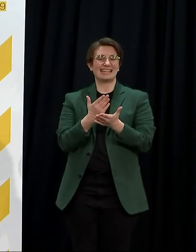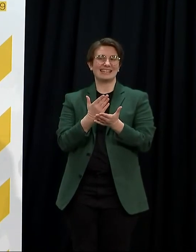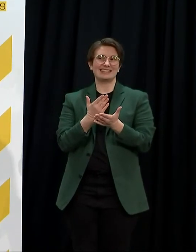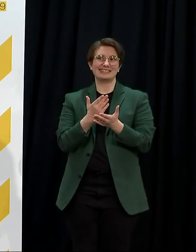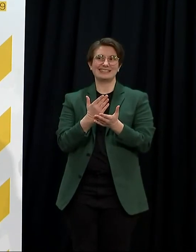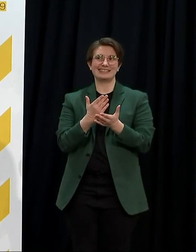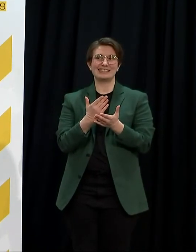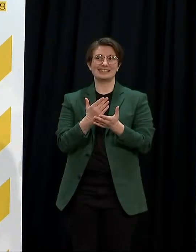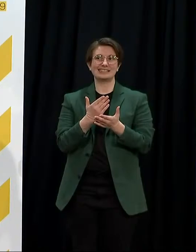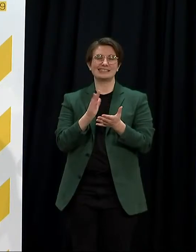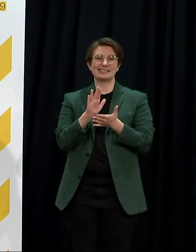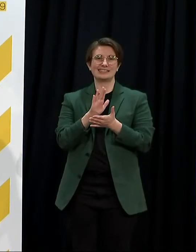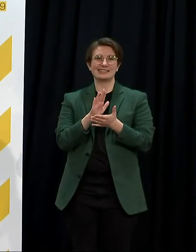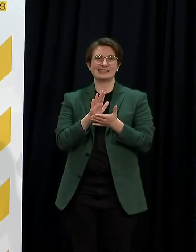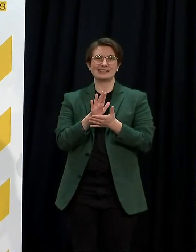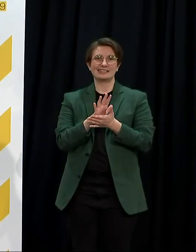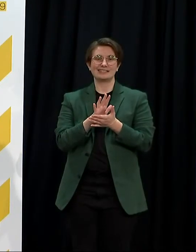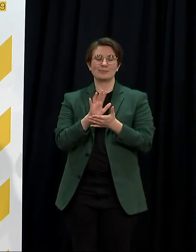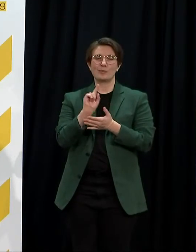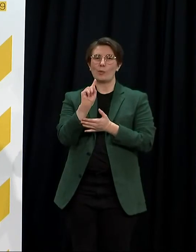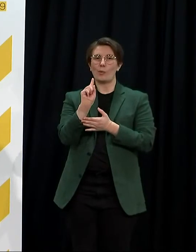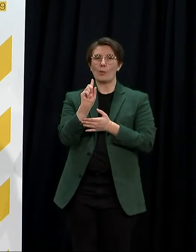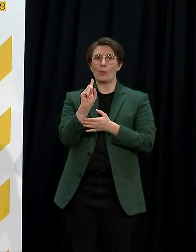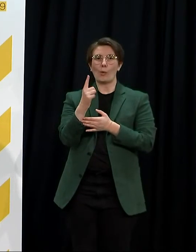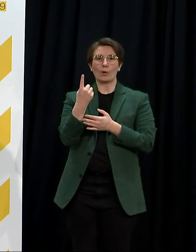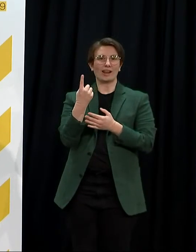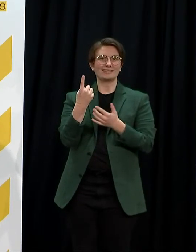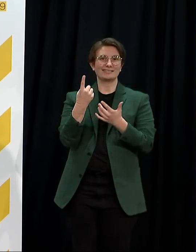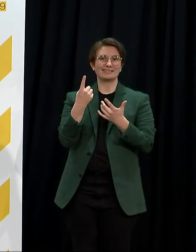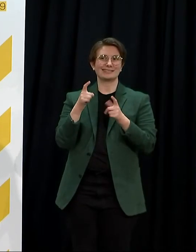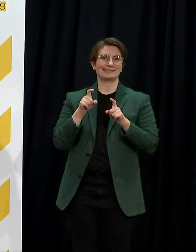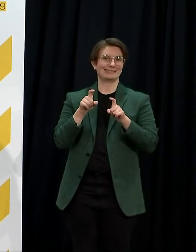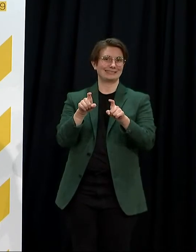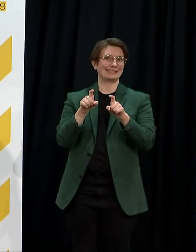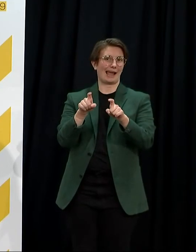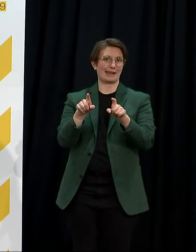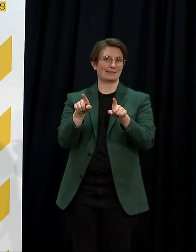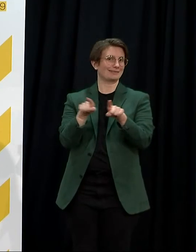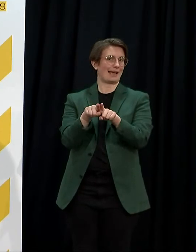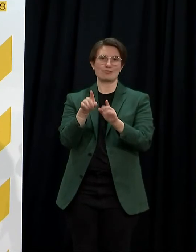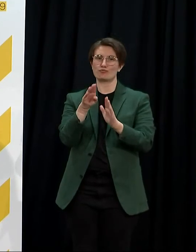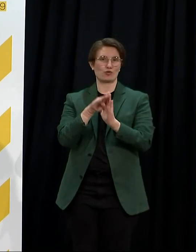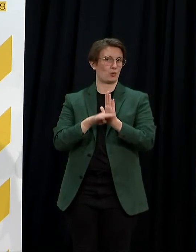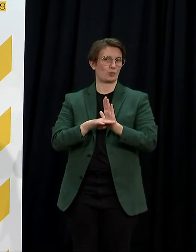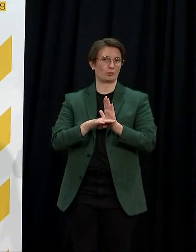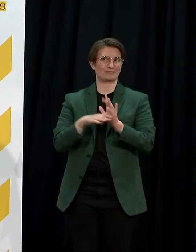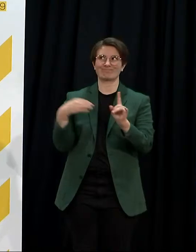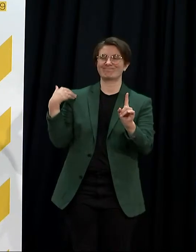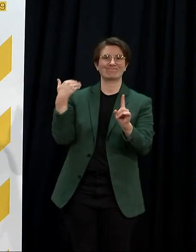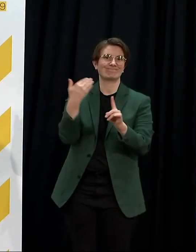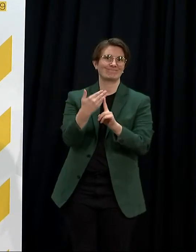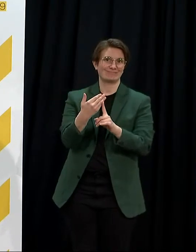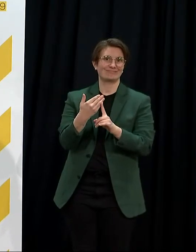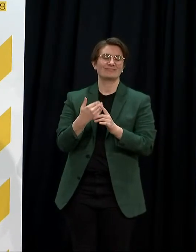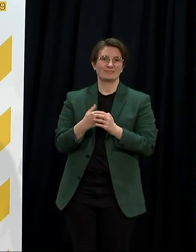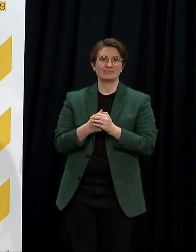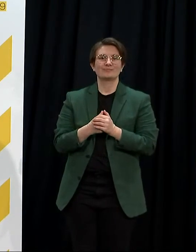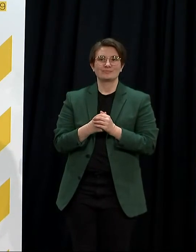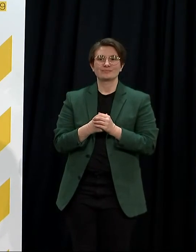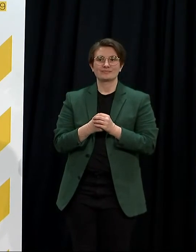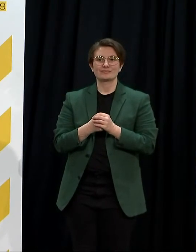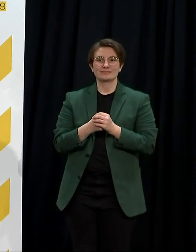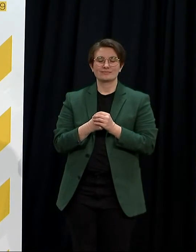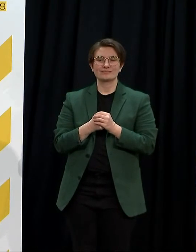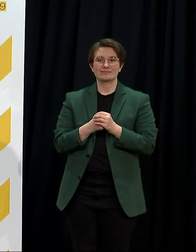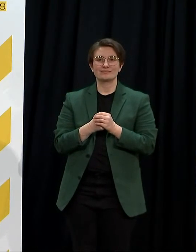meant that there are any additional reasons why Aucklanders can leave. Right from the beginning, it's been the case that you've had to get